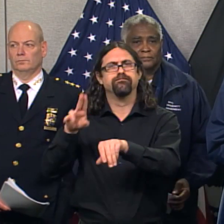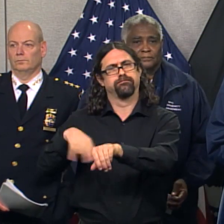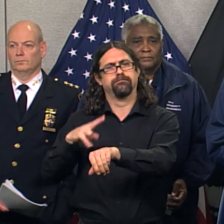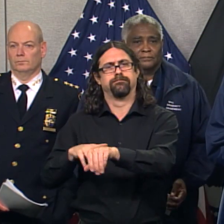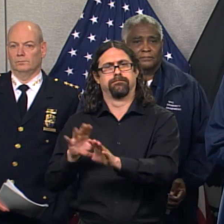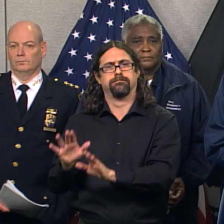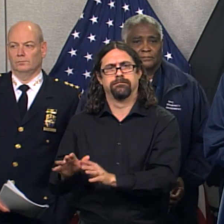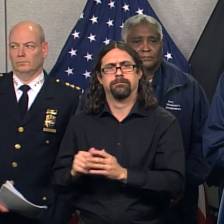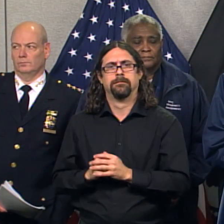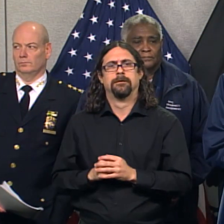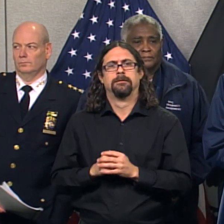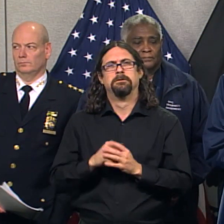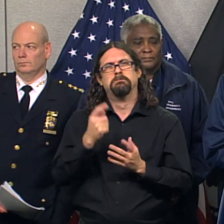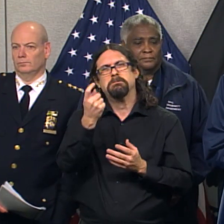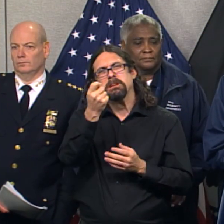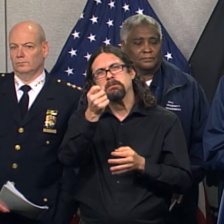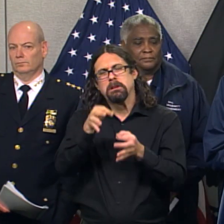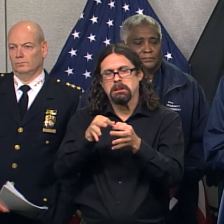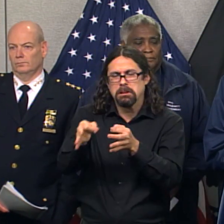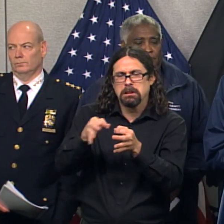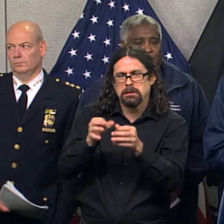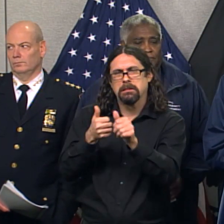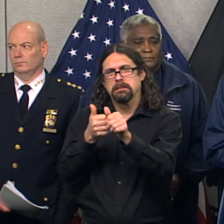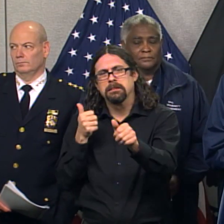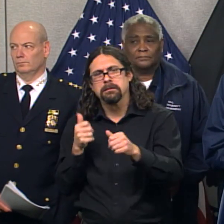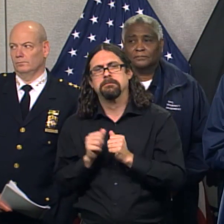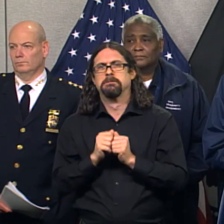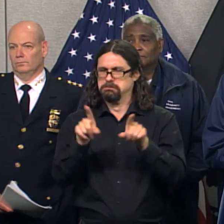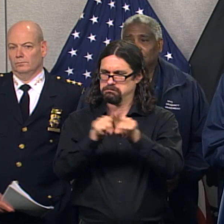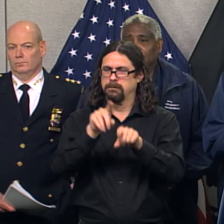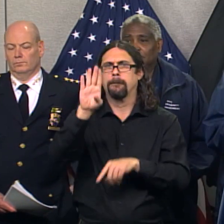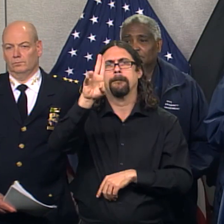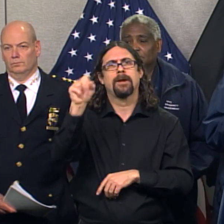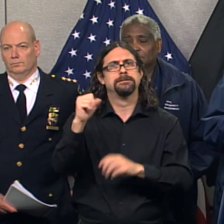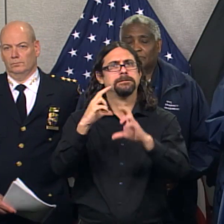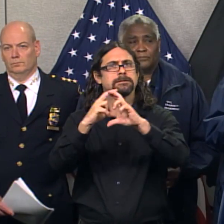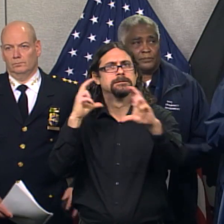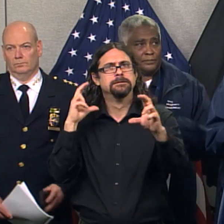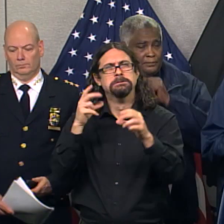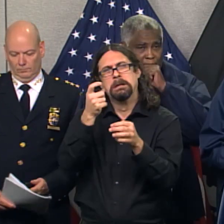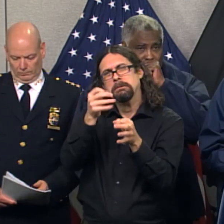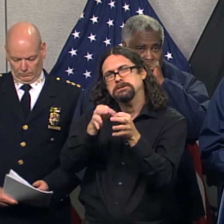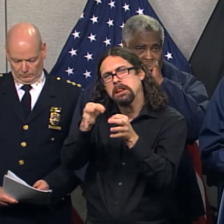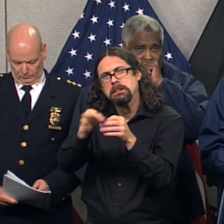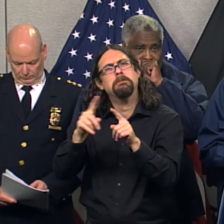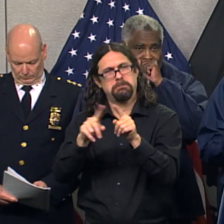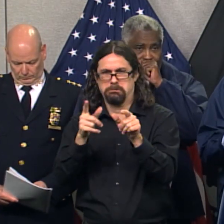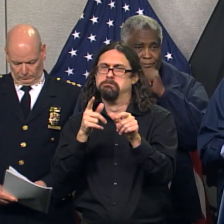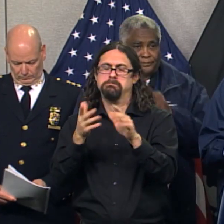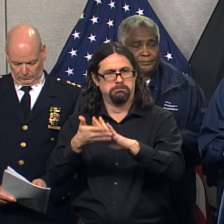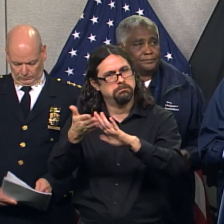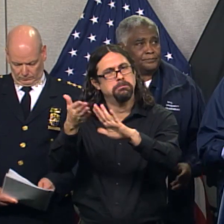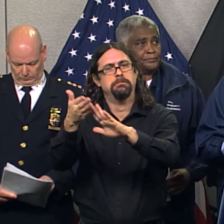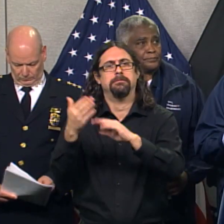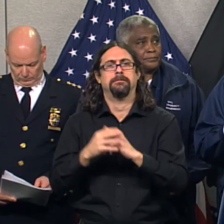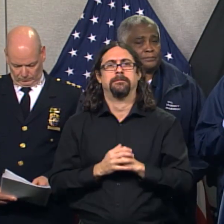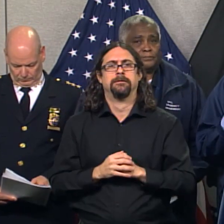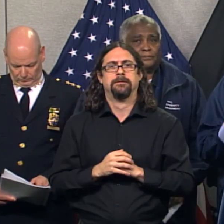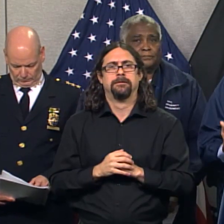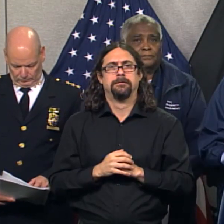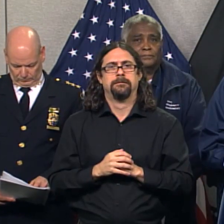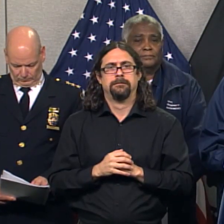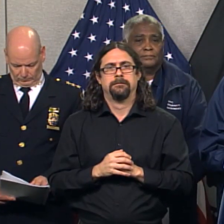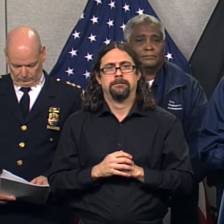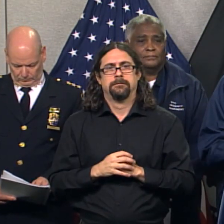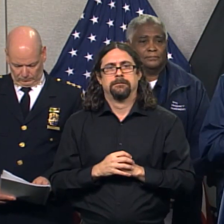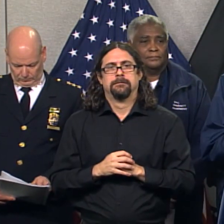and large, are running well. That's the way to go. And also, I should say, for anyone concerned about their car and what's